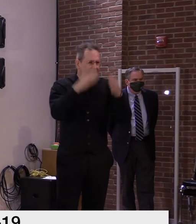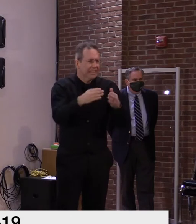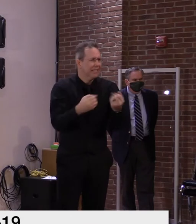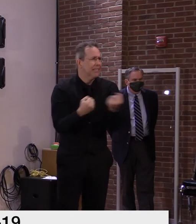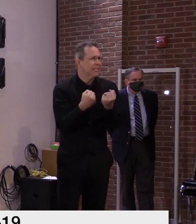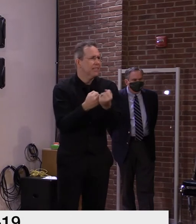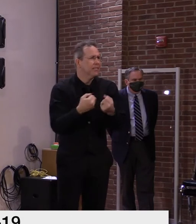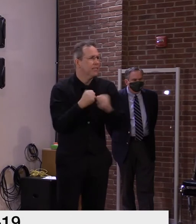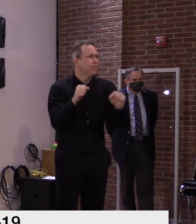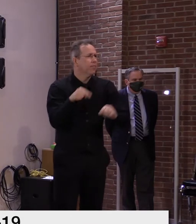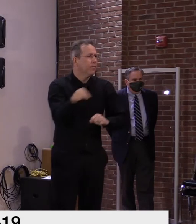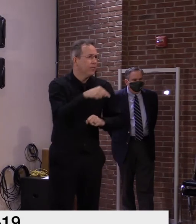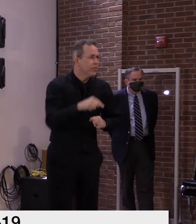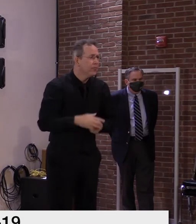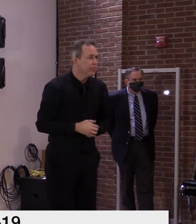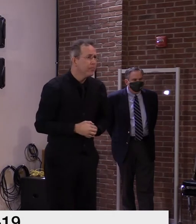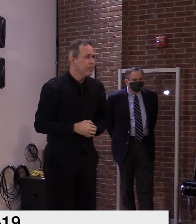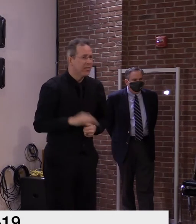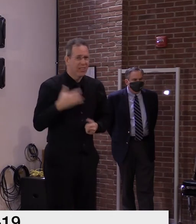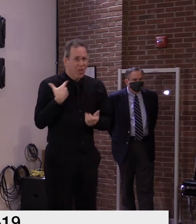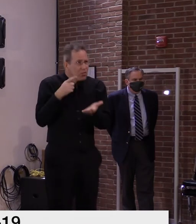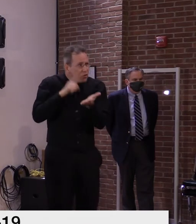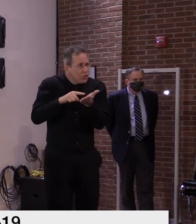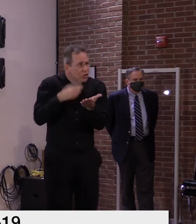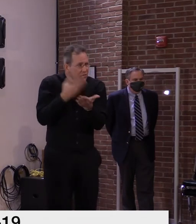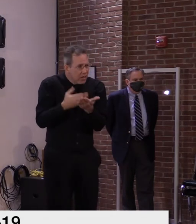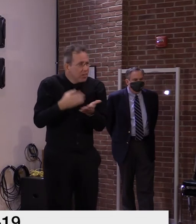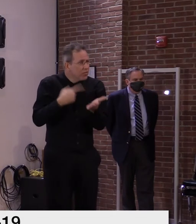I might ask Commissioner Levine if he has anything to add to that.